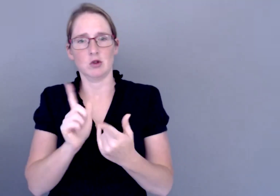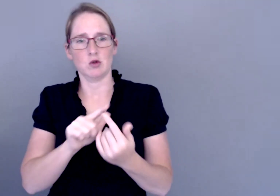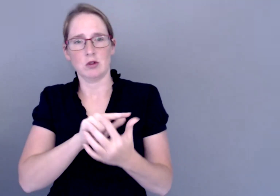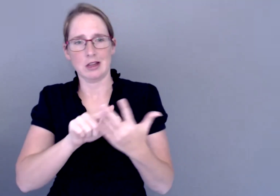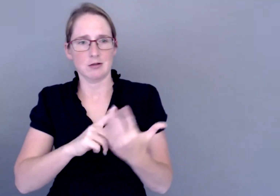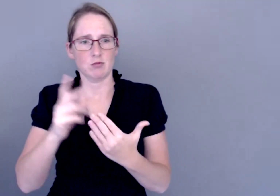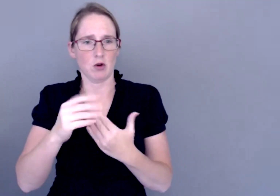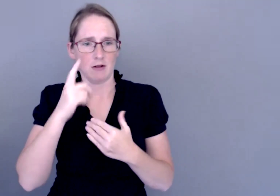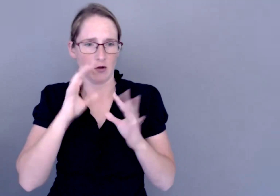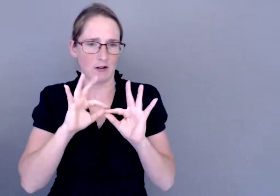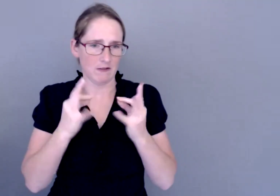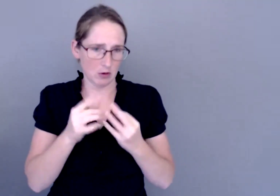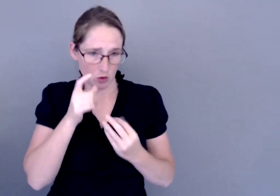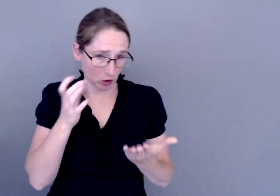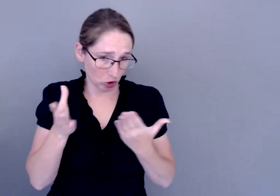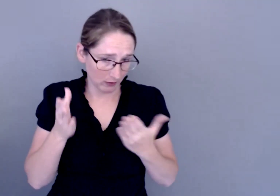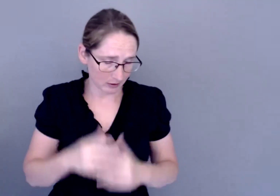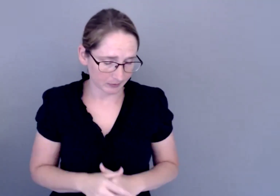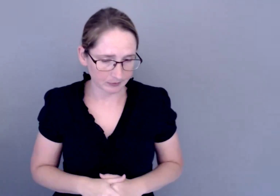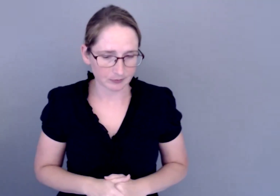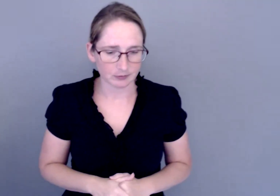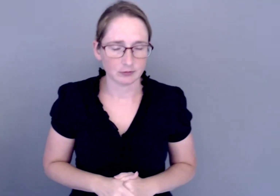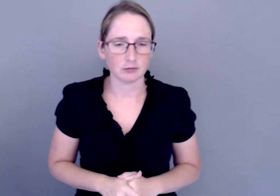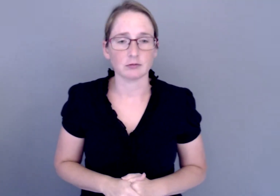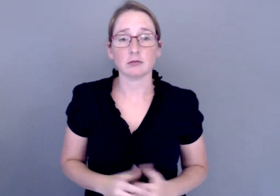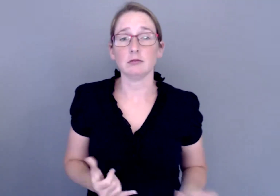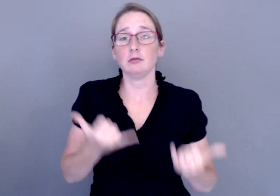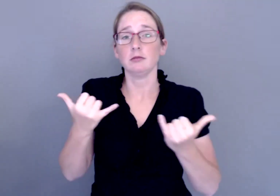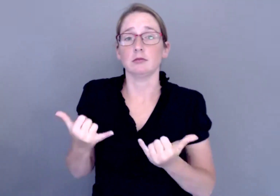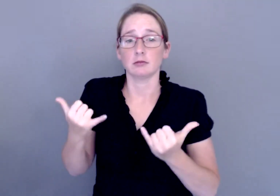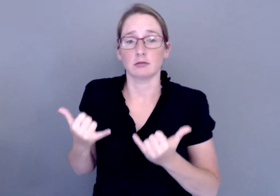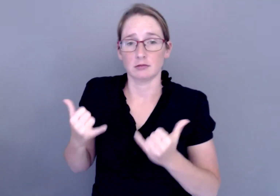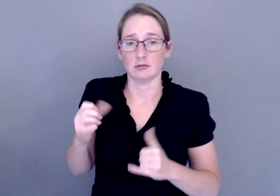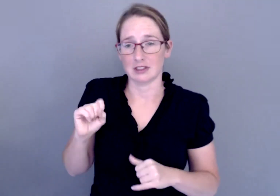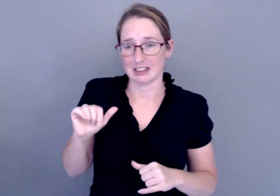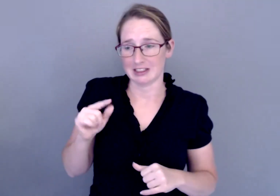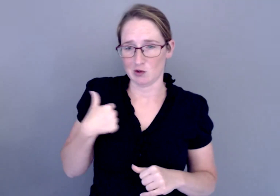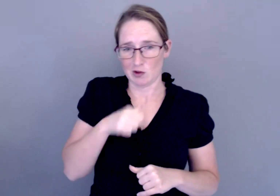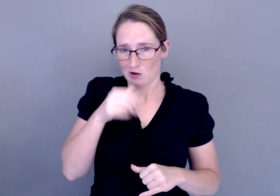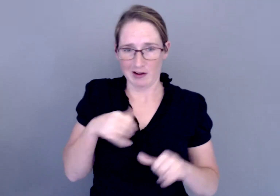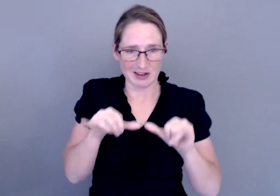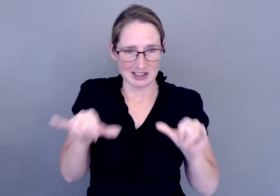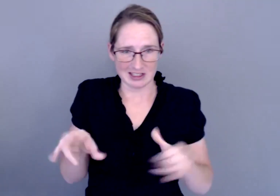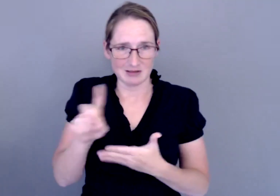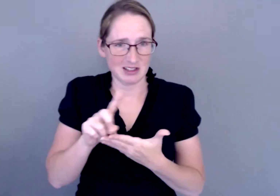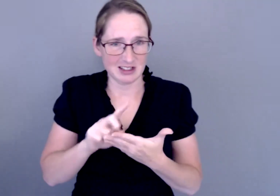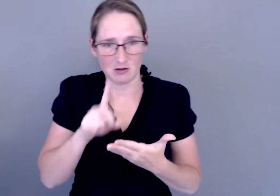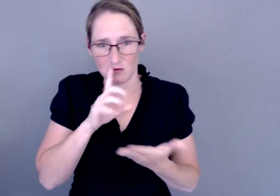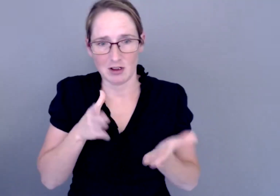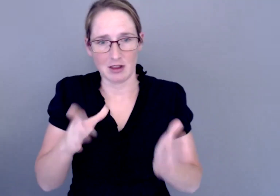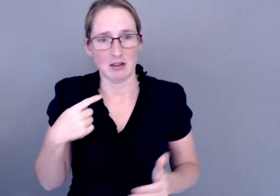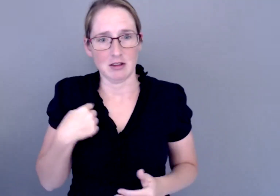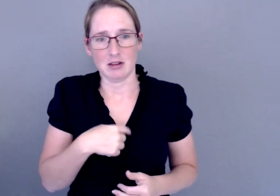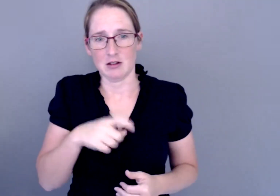programs for families they're serving. In our current state, we don't have a system design that allows us to